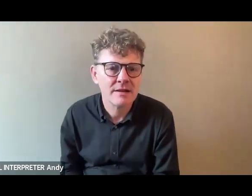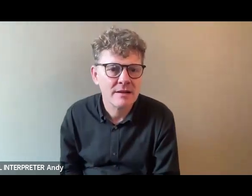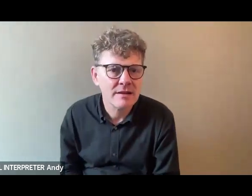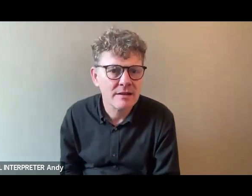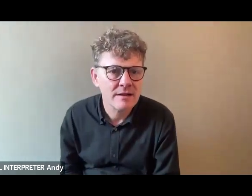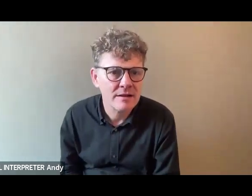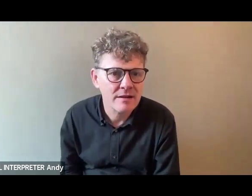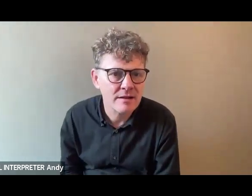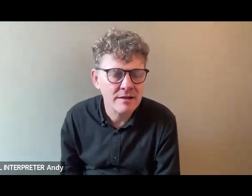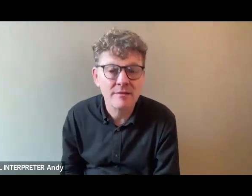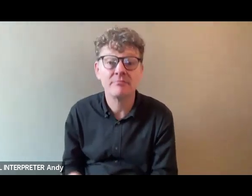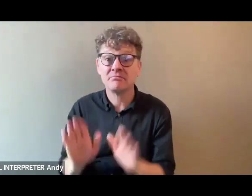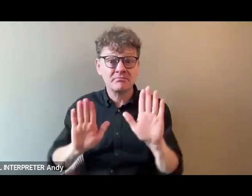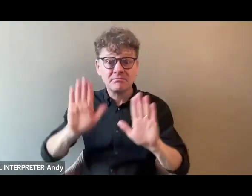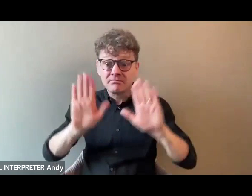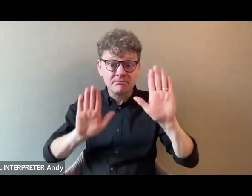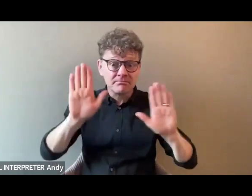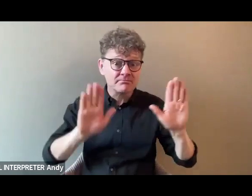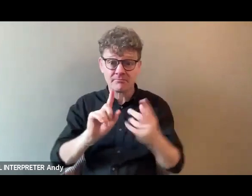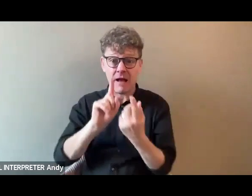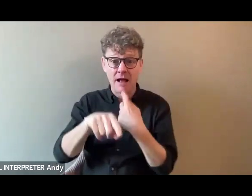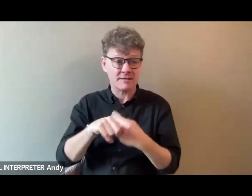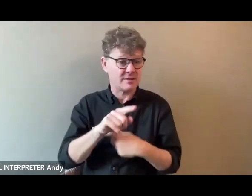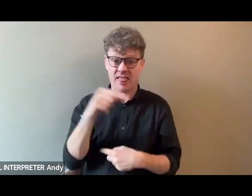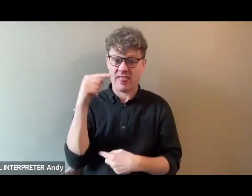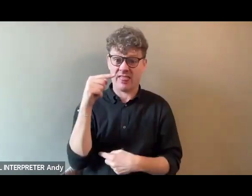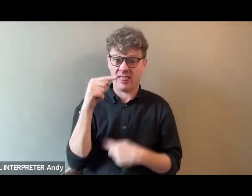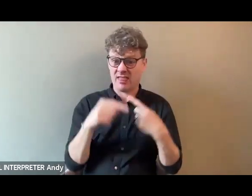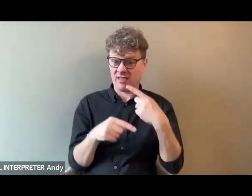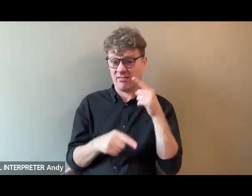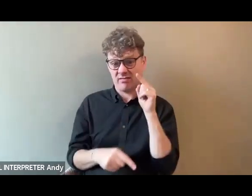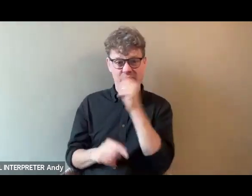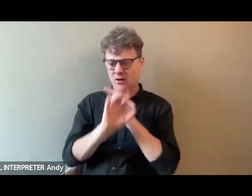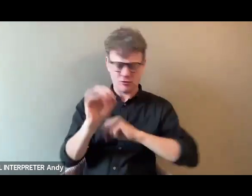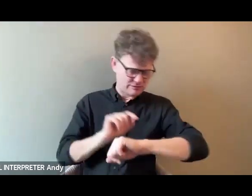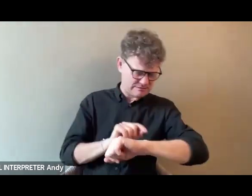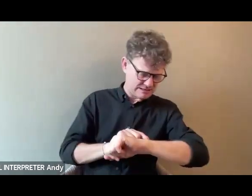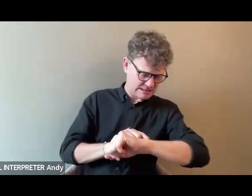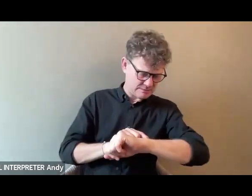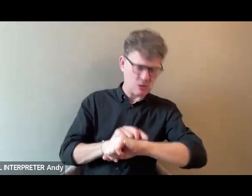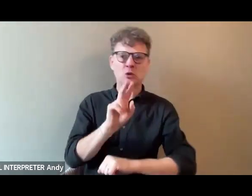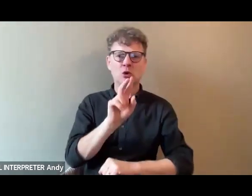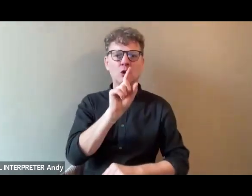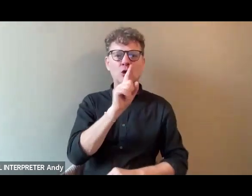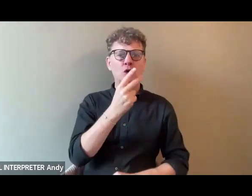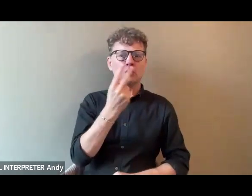Any other further takers on that question? Time's it, 12 minutes